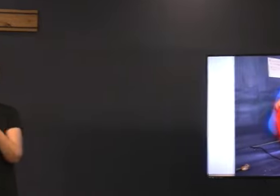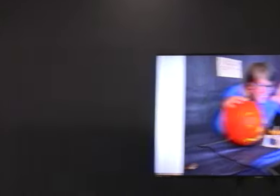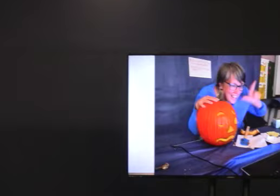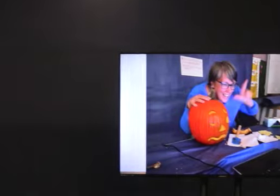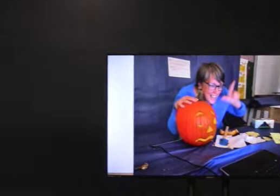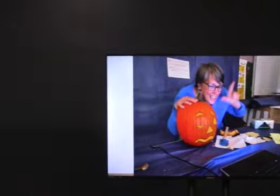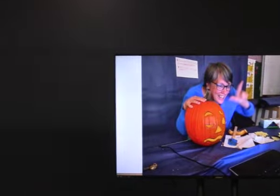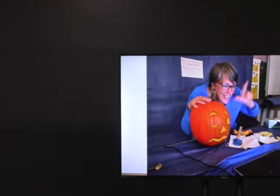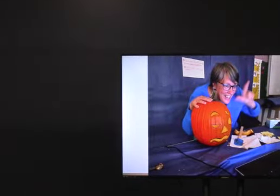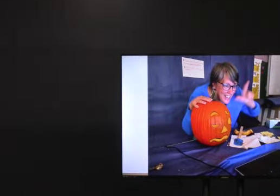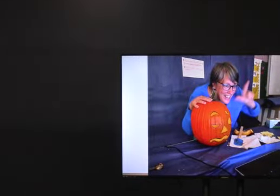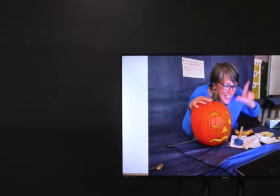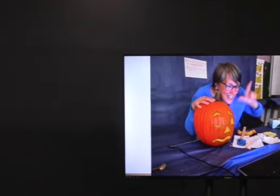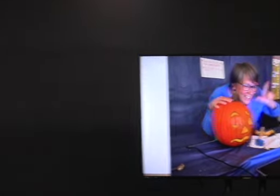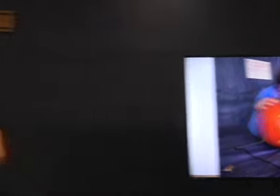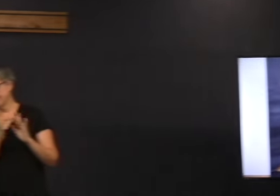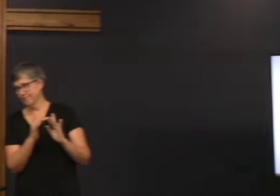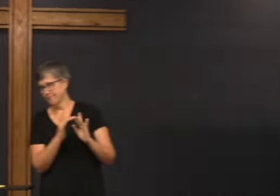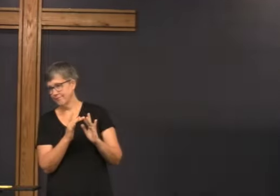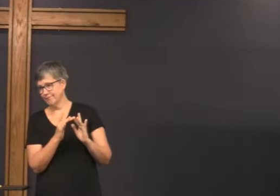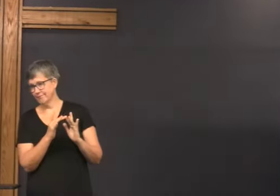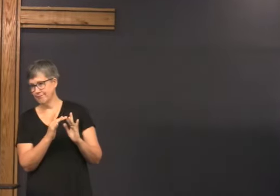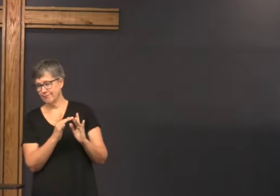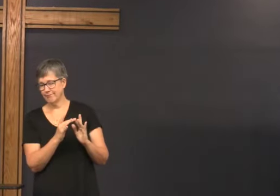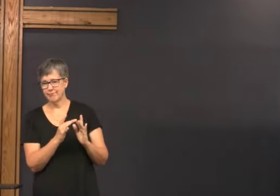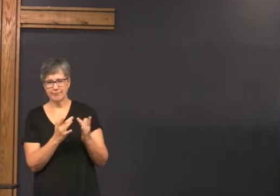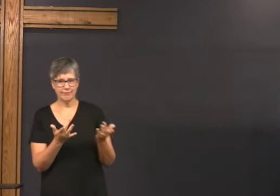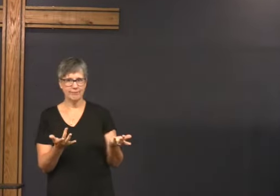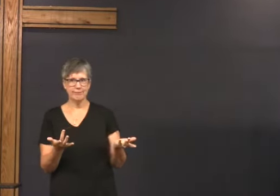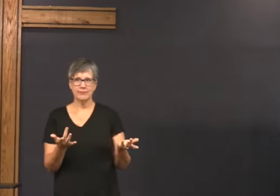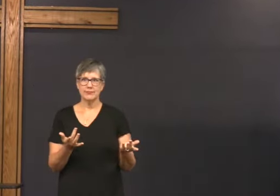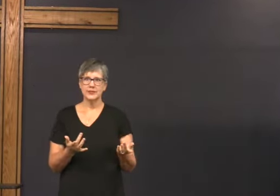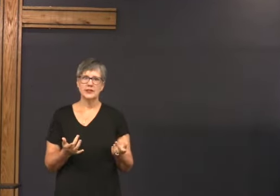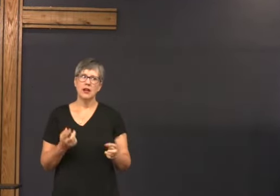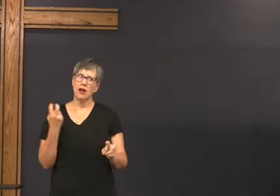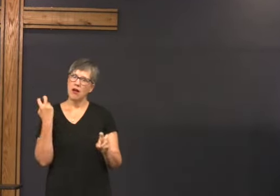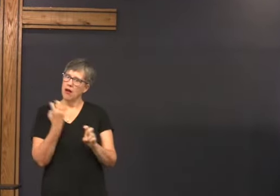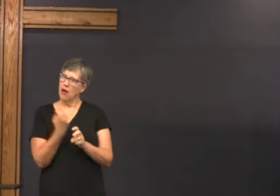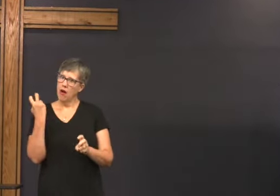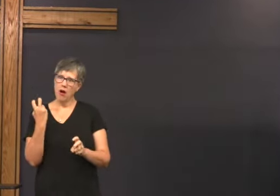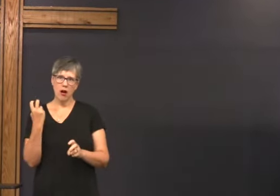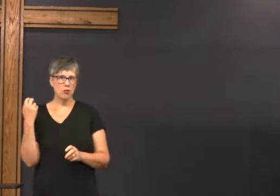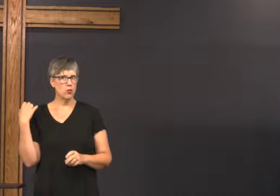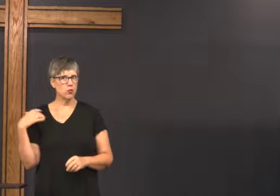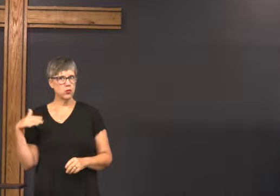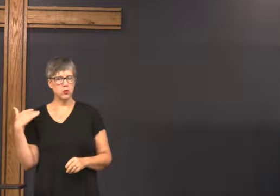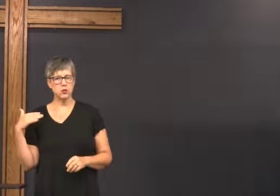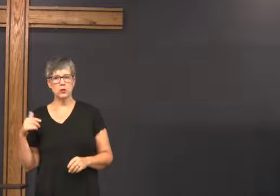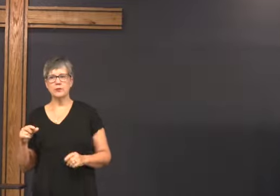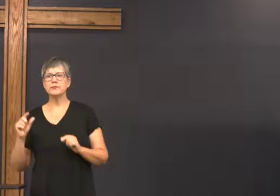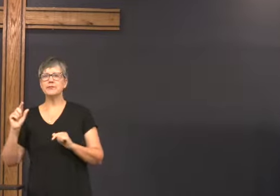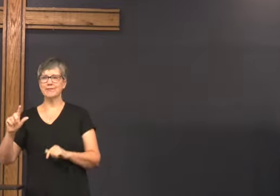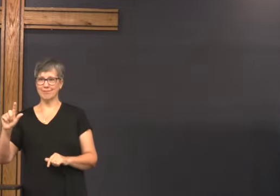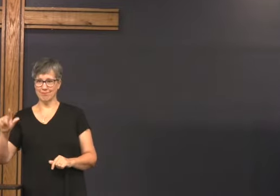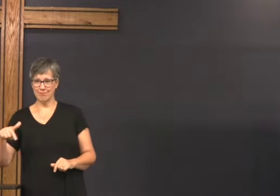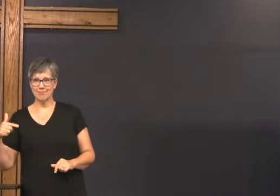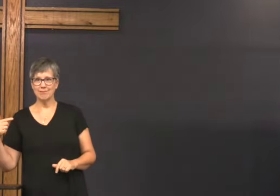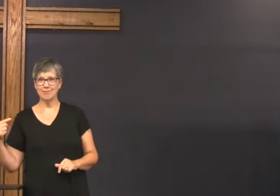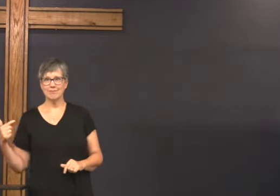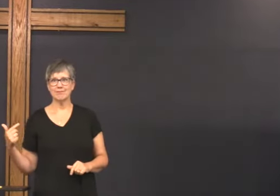And COVID, I was teaching online. This is a picture of that. It was hard. It was a definite